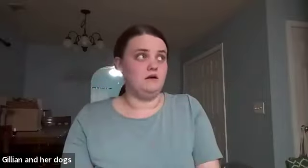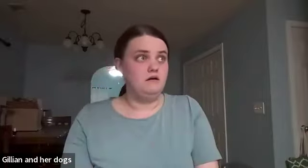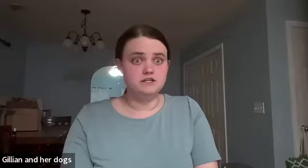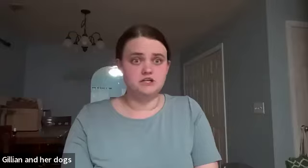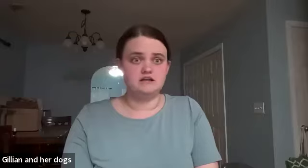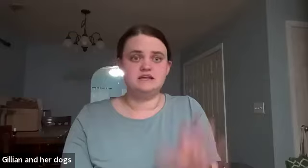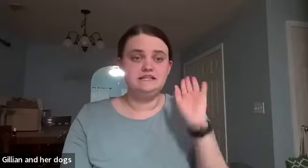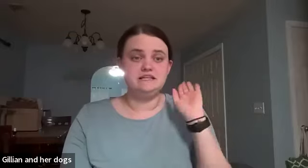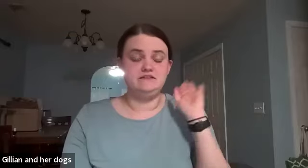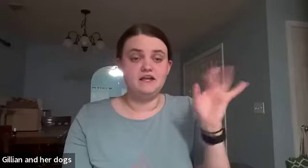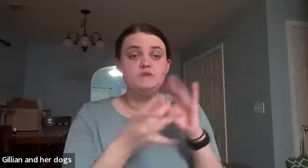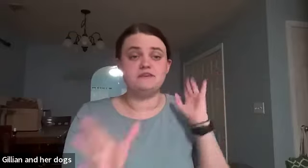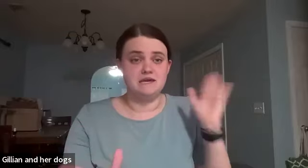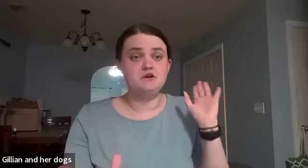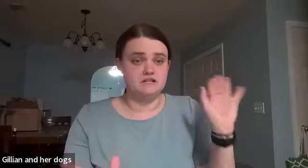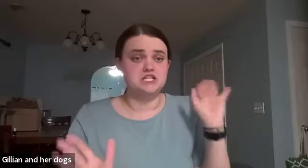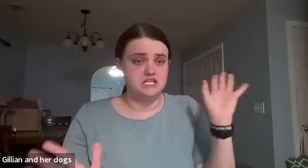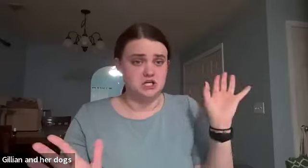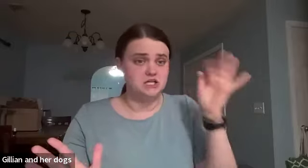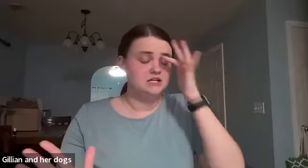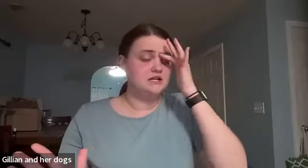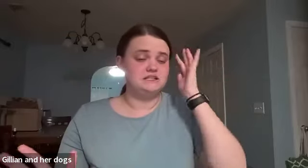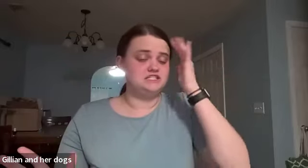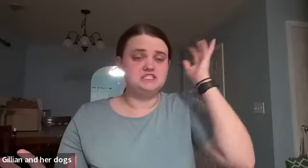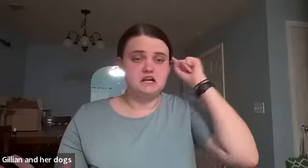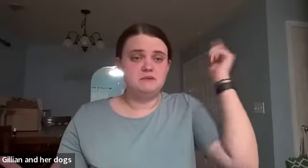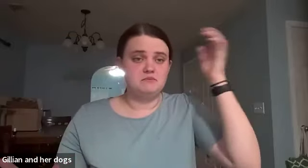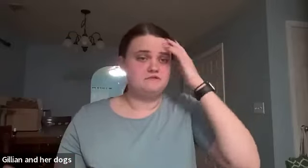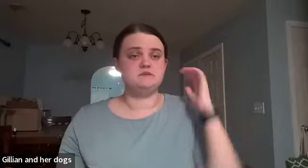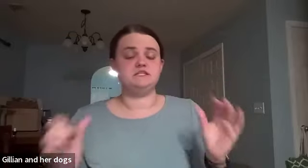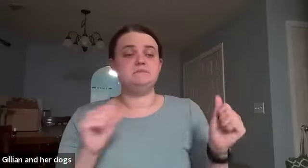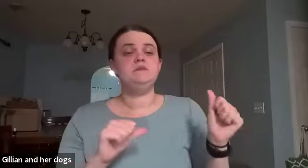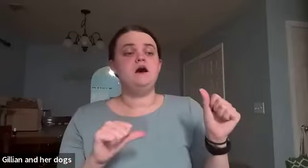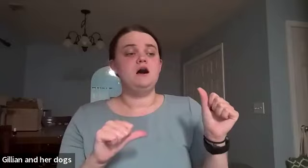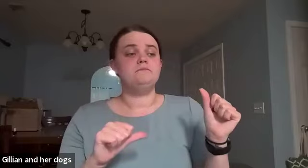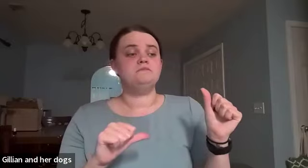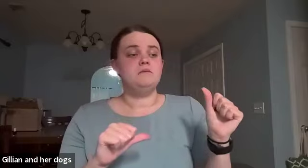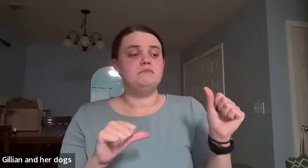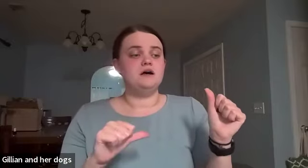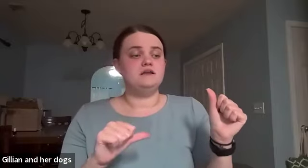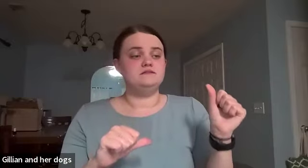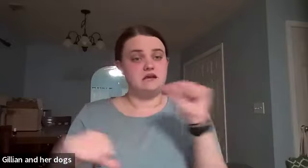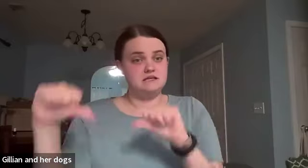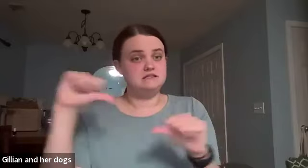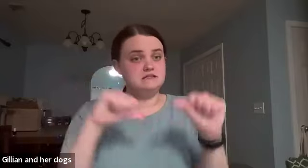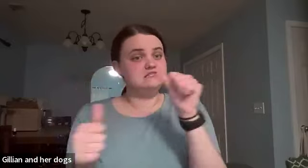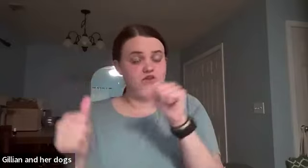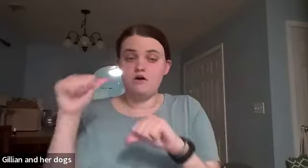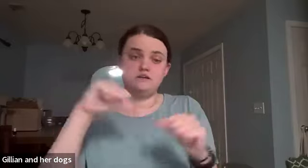my gosh, guys, I need to let go of the chemical engineer. It's just stuck in my brain for some reason. But science, this is all